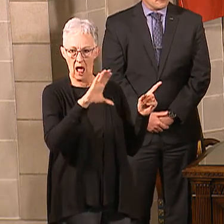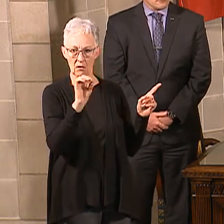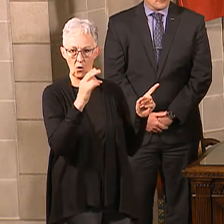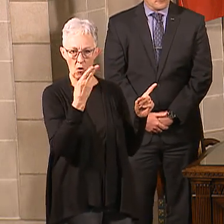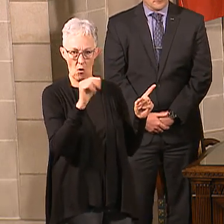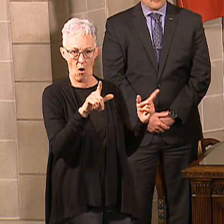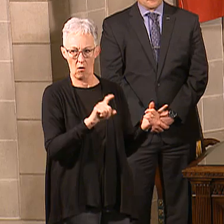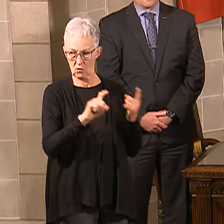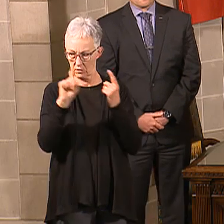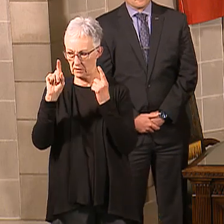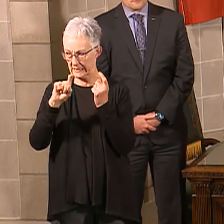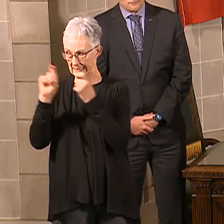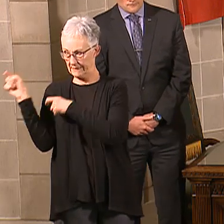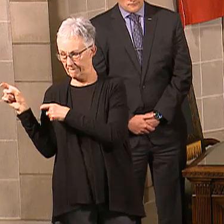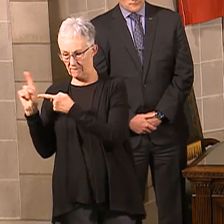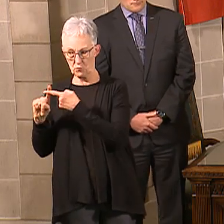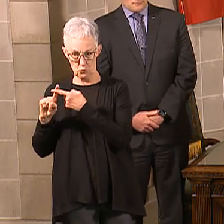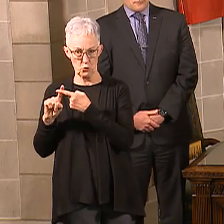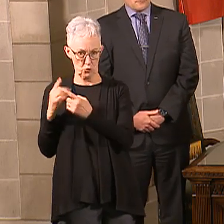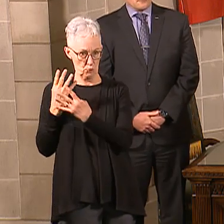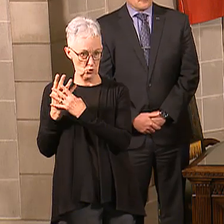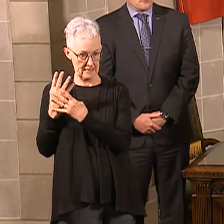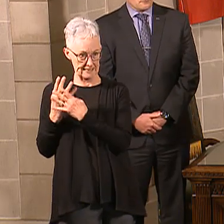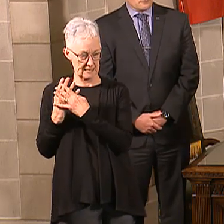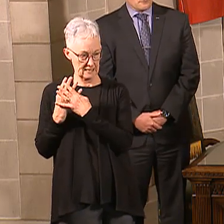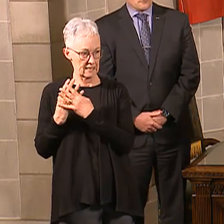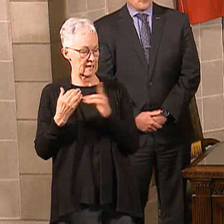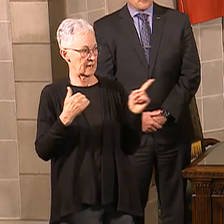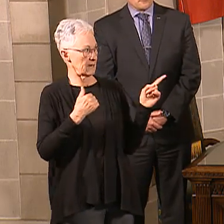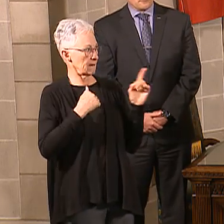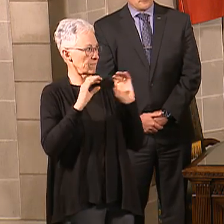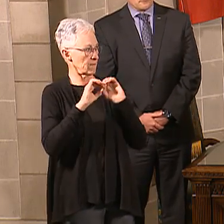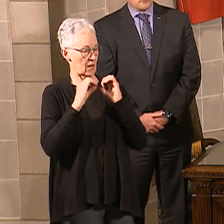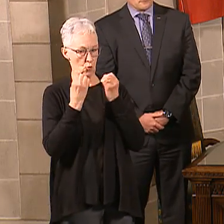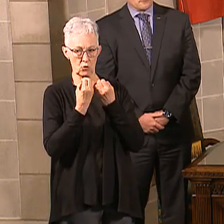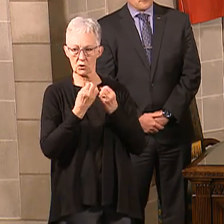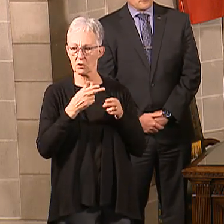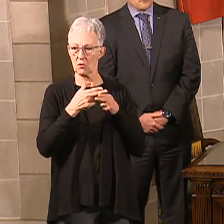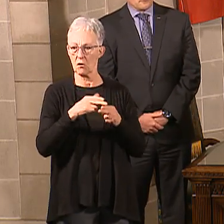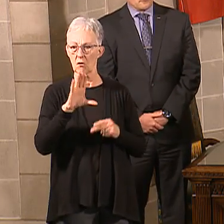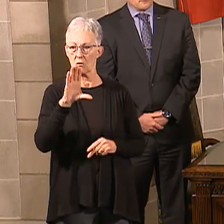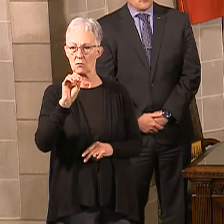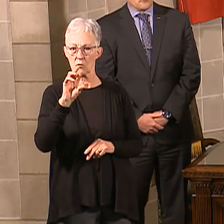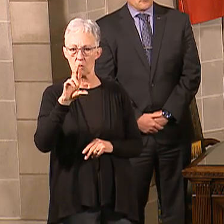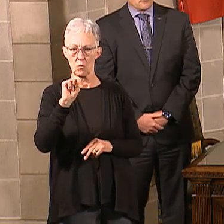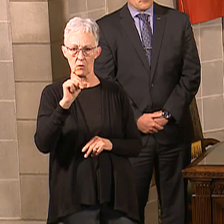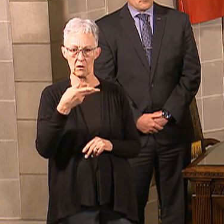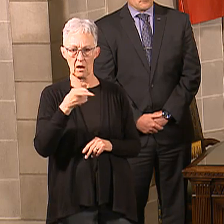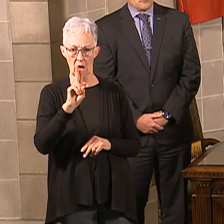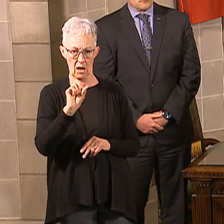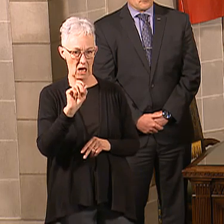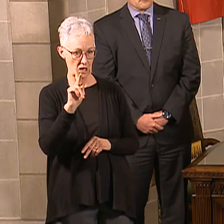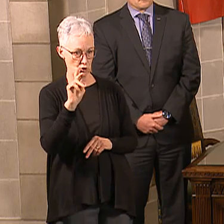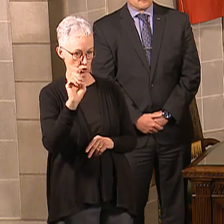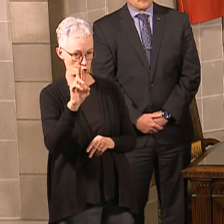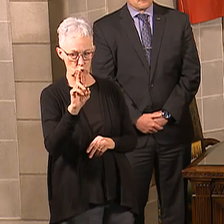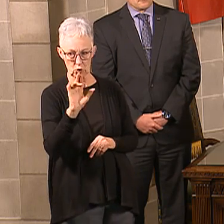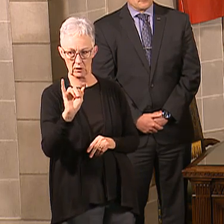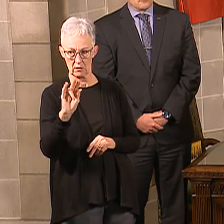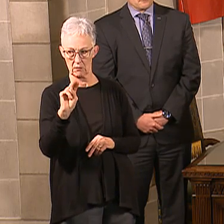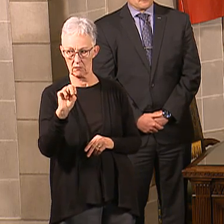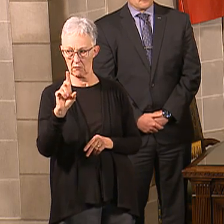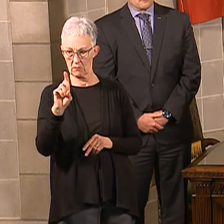donating the alcohol to Department of Corrections. We have an organization called Cornhusker Industries that already makes things that we sell